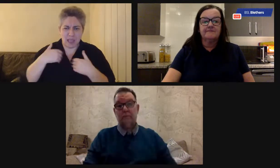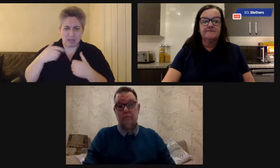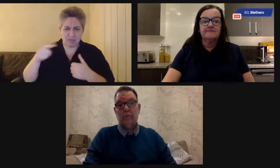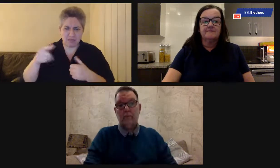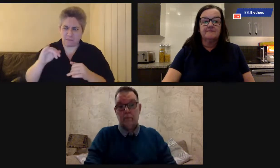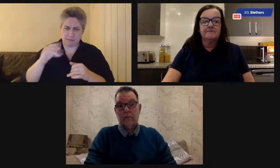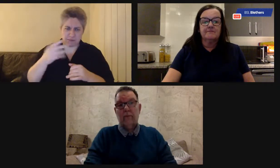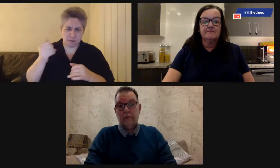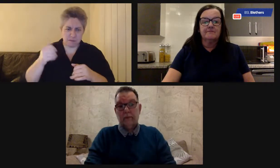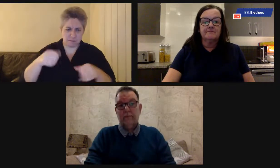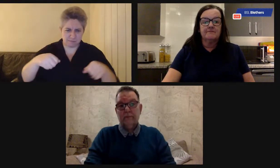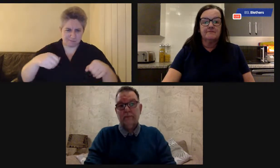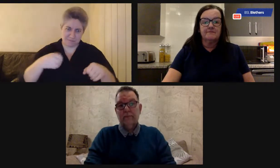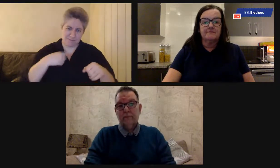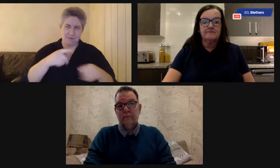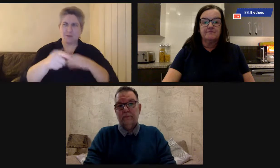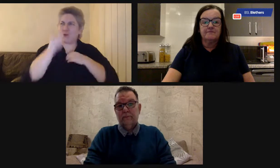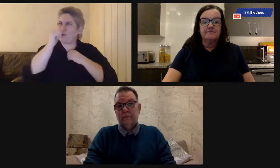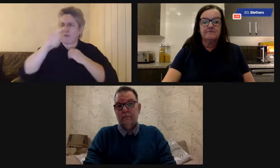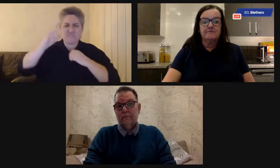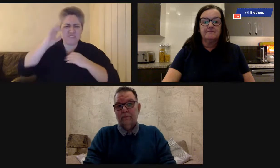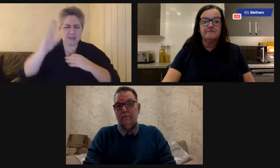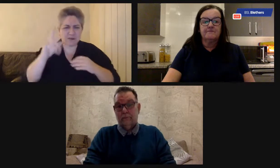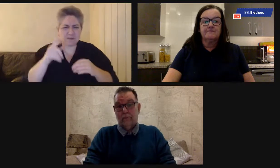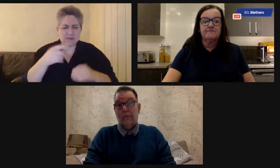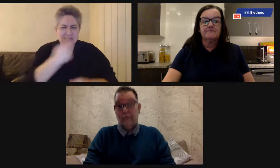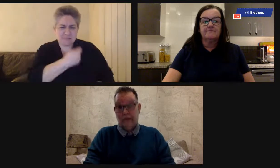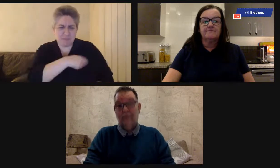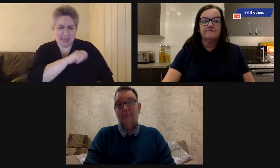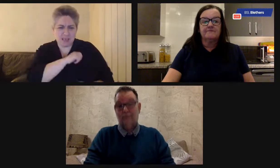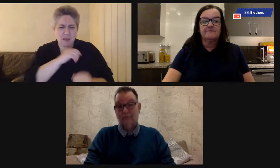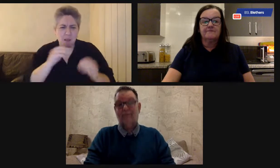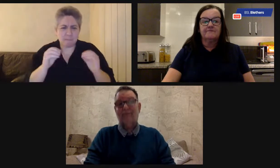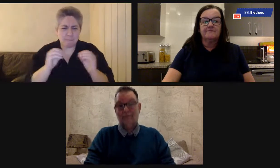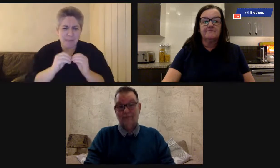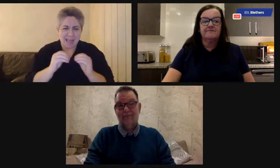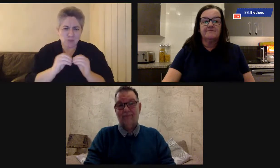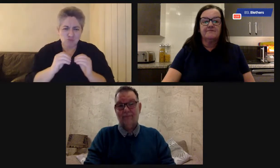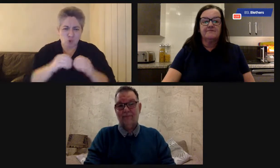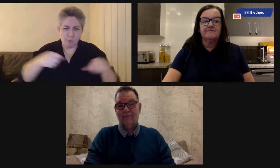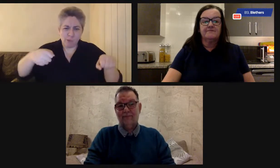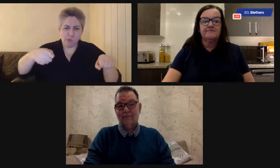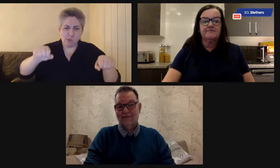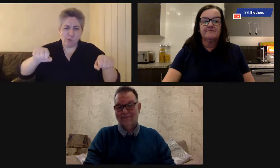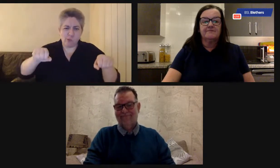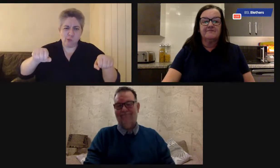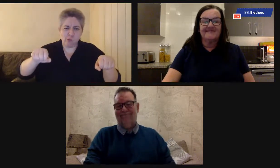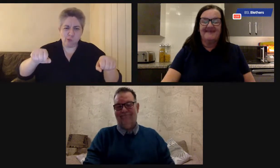mobility issues, some health issues, you know, I'm just thinking, you know,